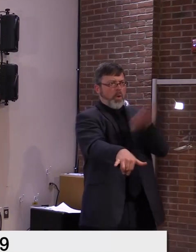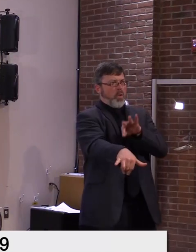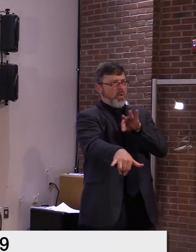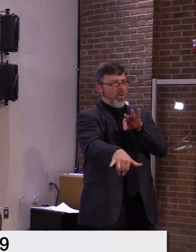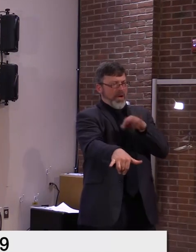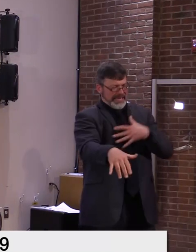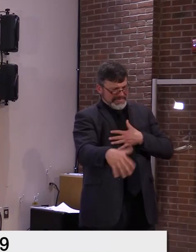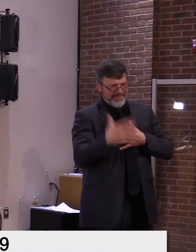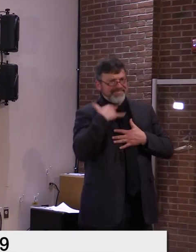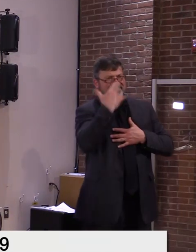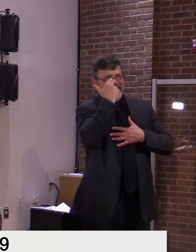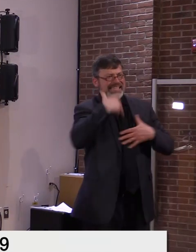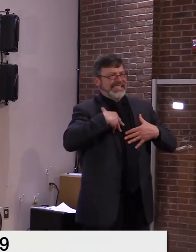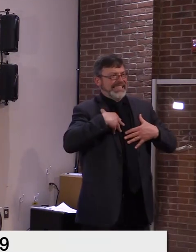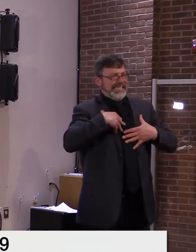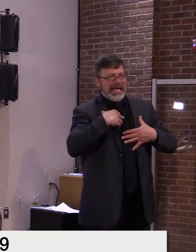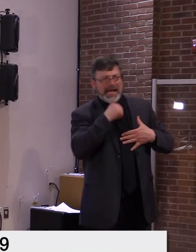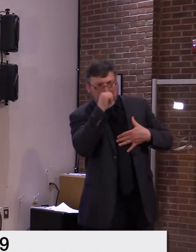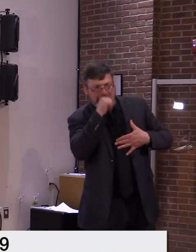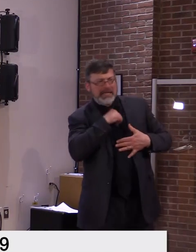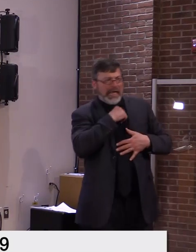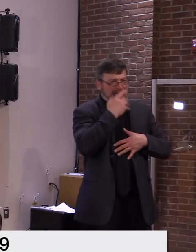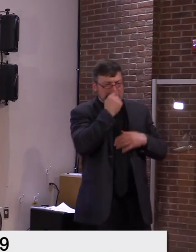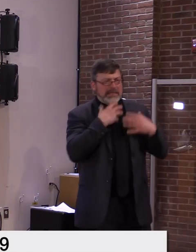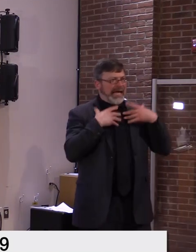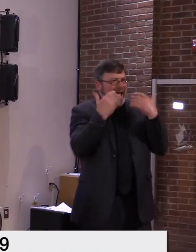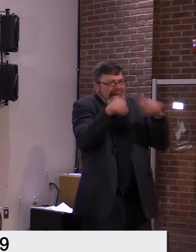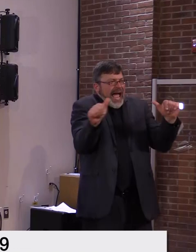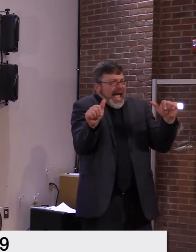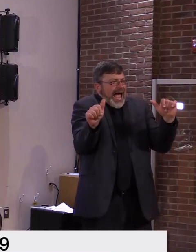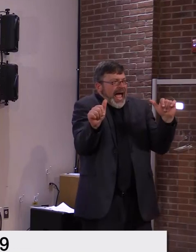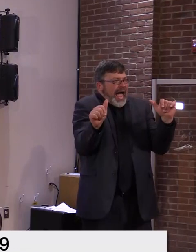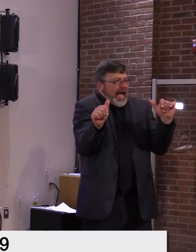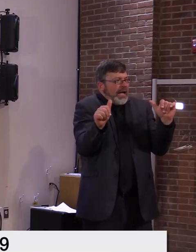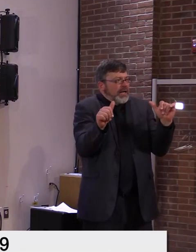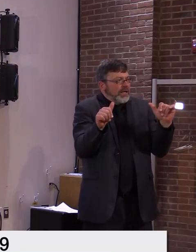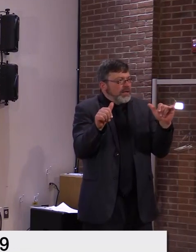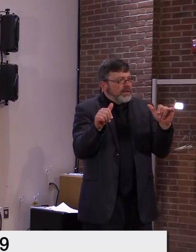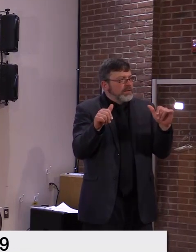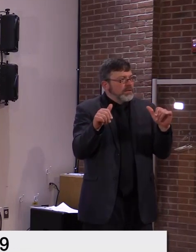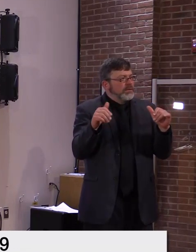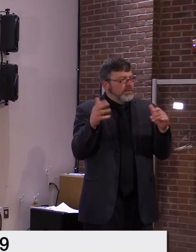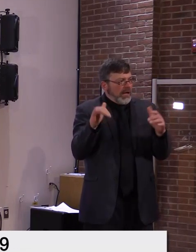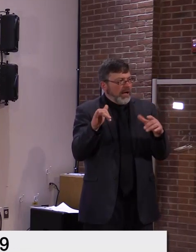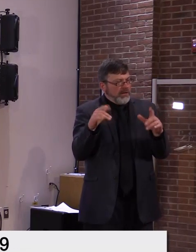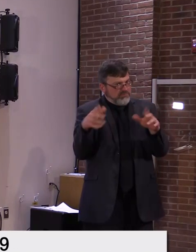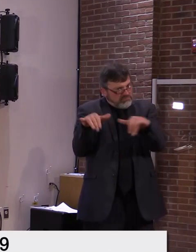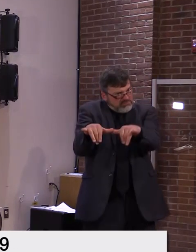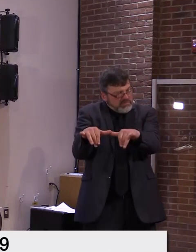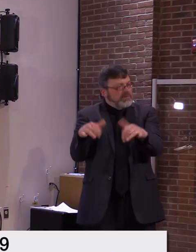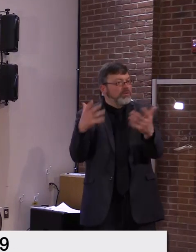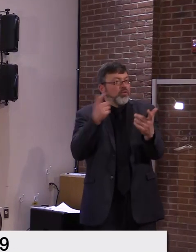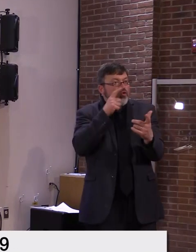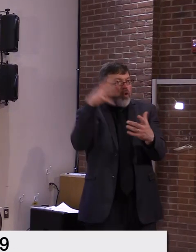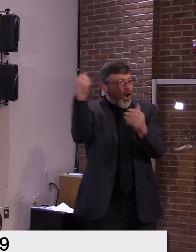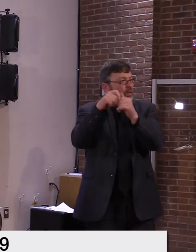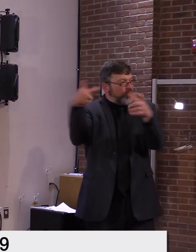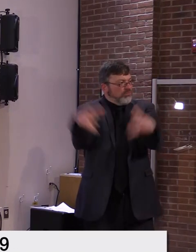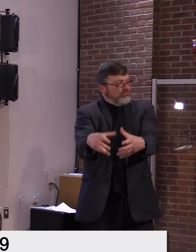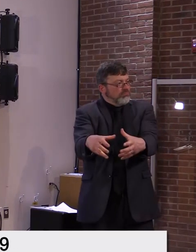you got within the 3-day travel window was negative, if you start to not feel well, stay home and get another